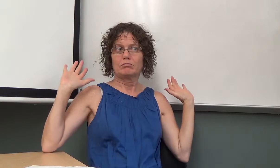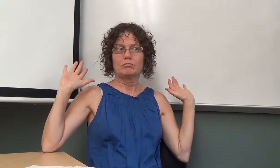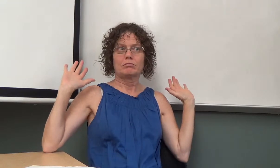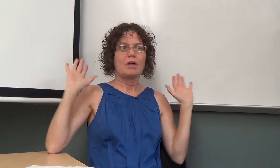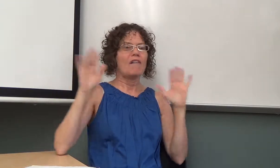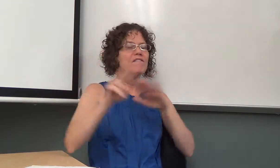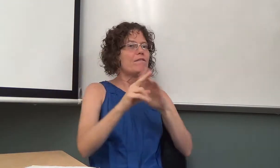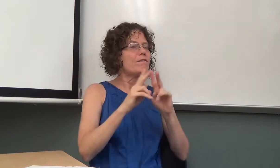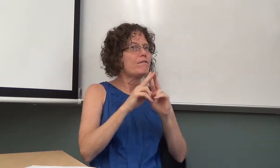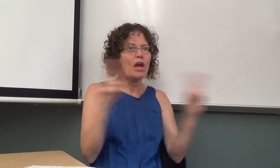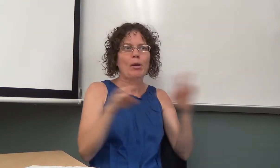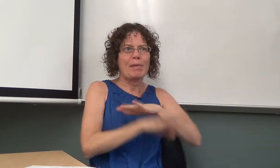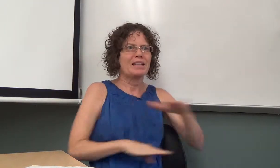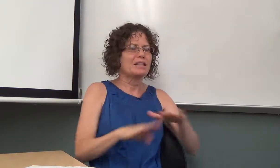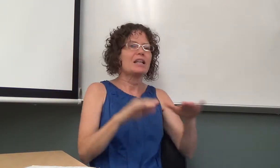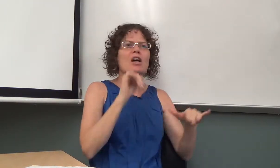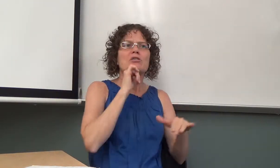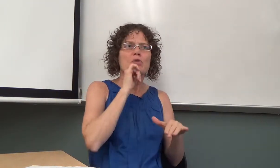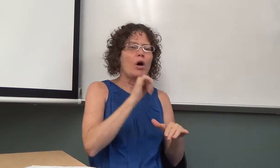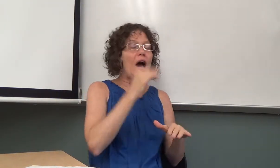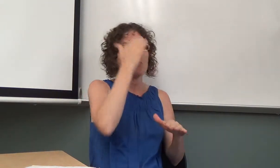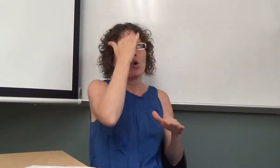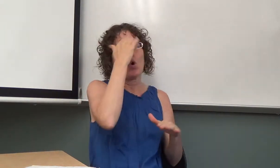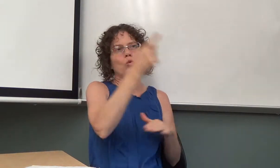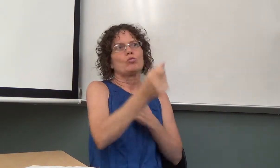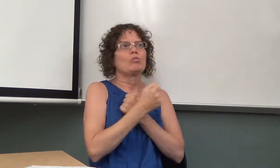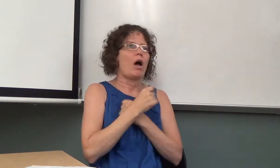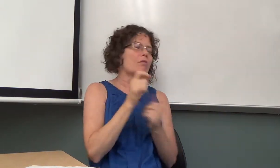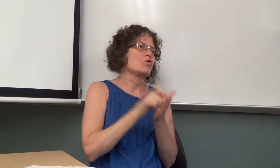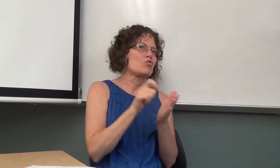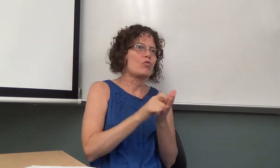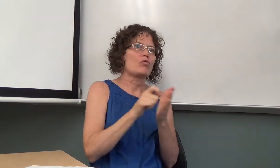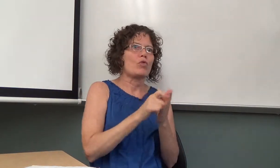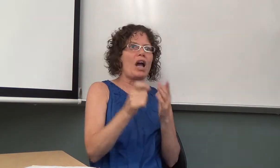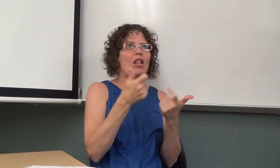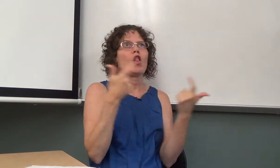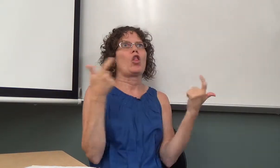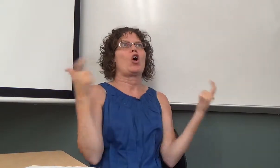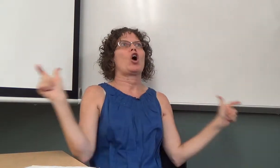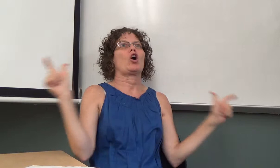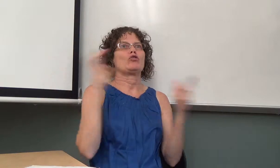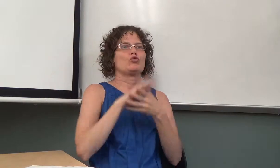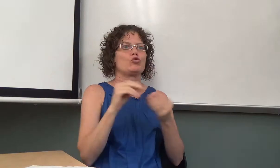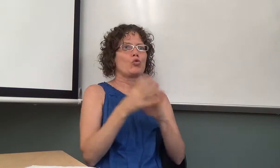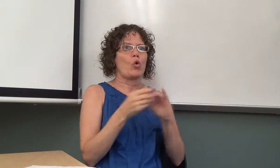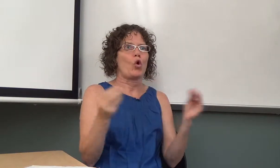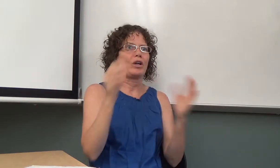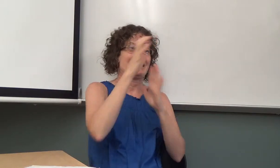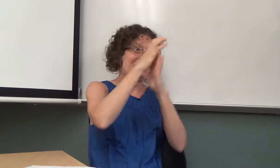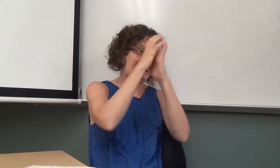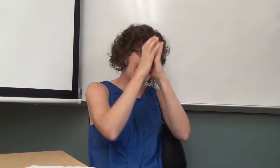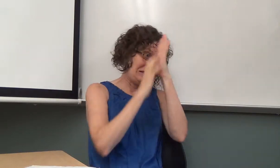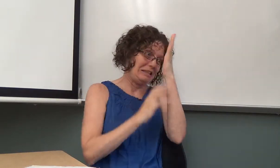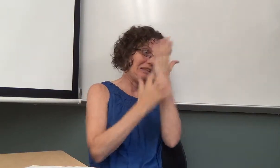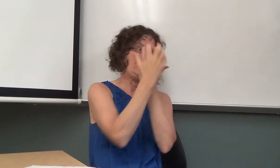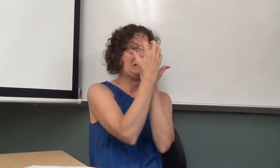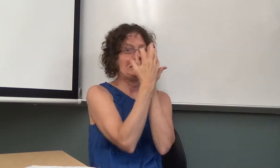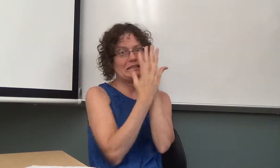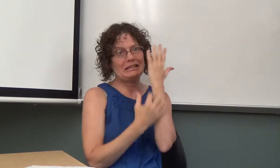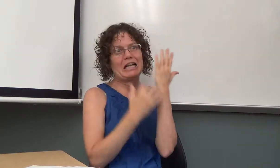basic. Do not go. I know you guys love to write huge stories that are like pages long. I know I've read your stories. We need to